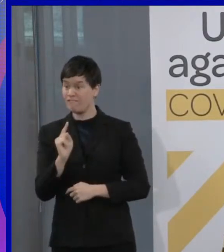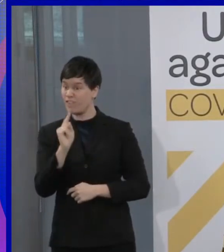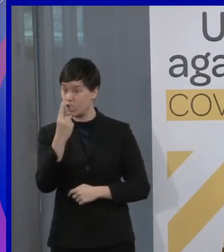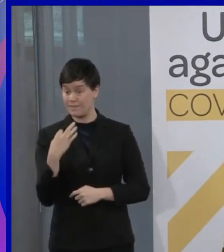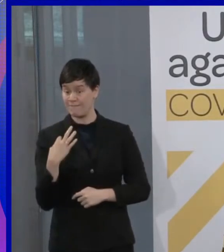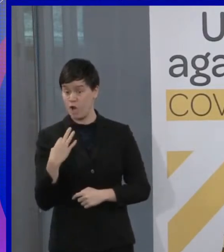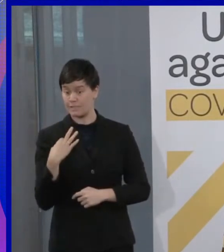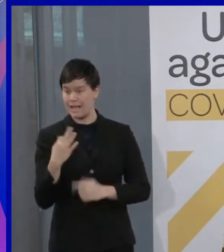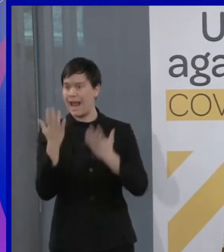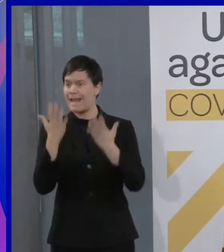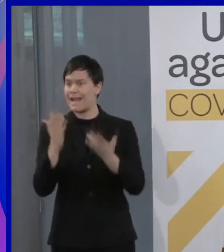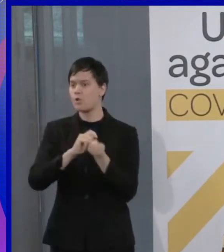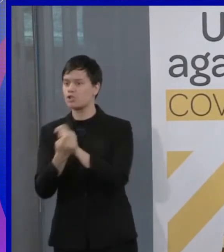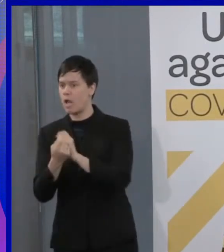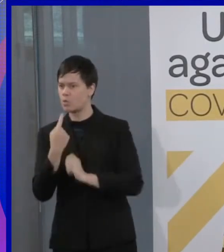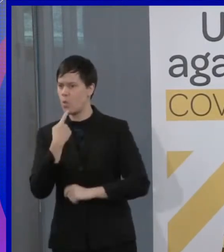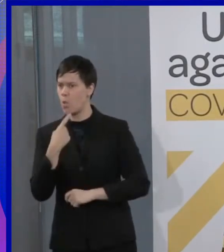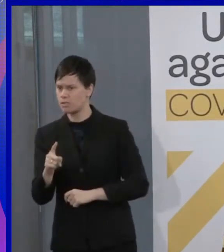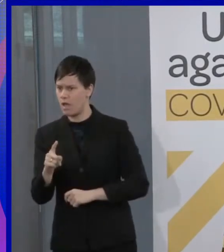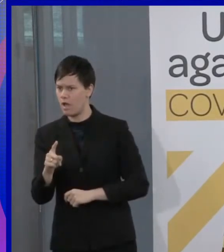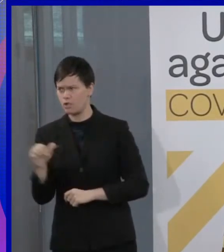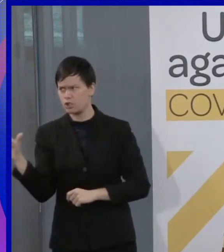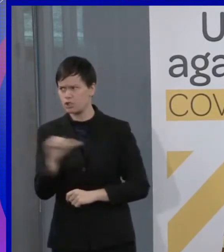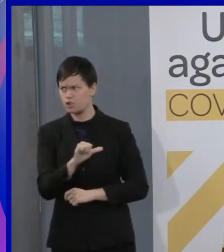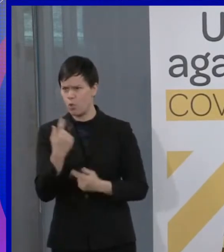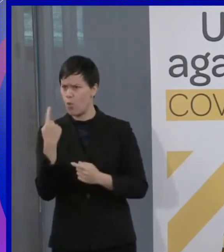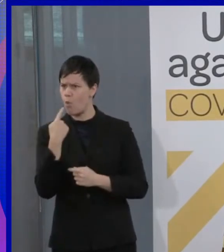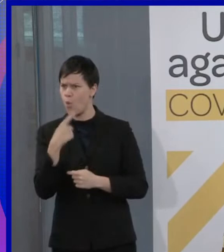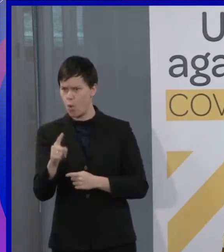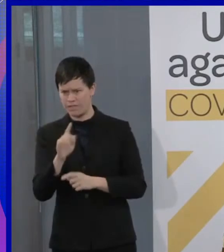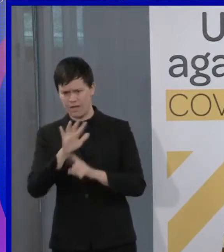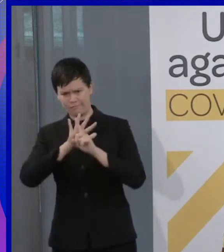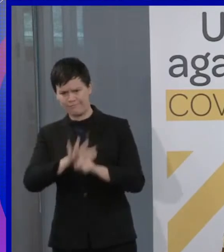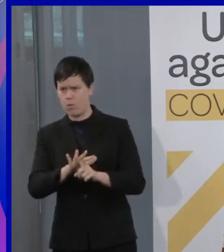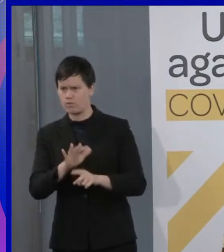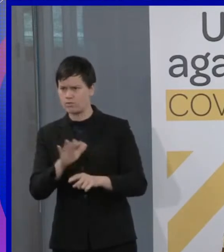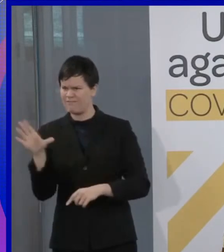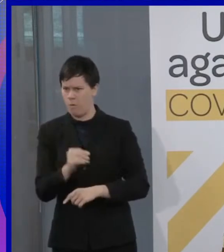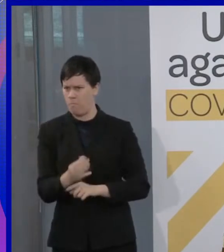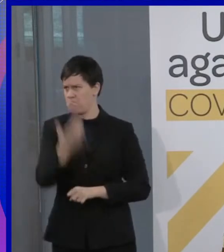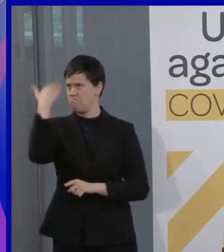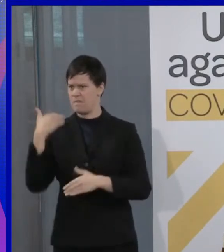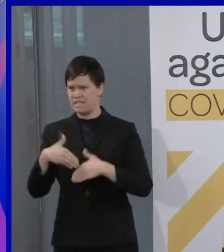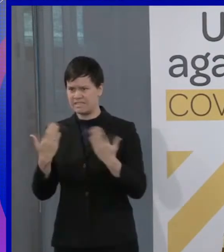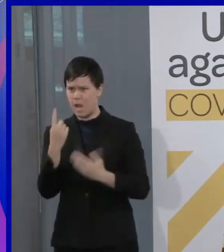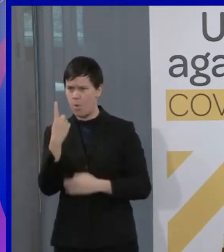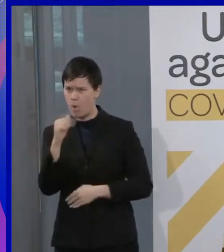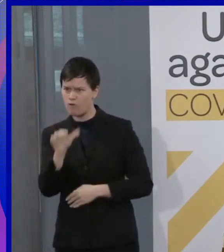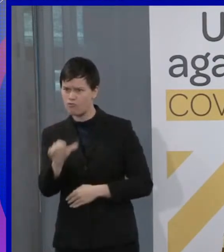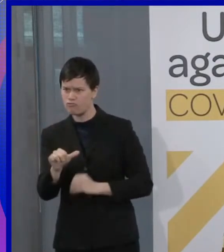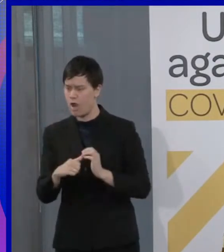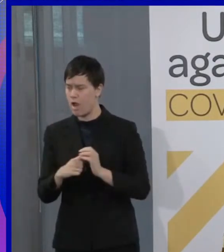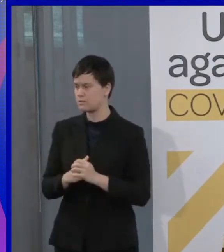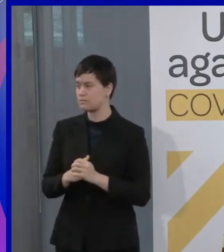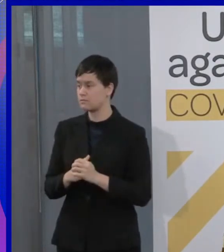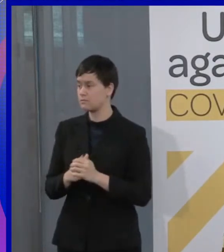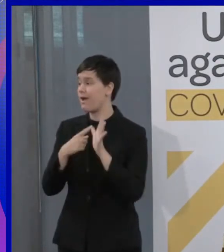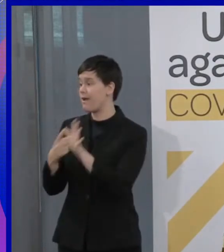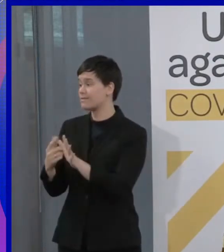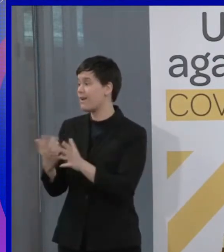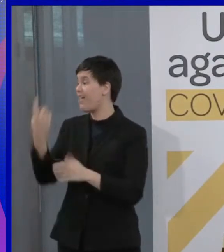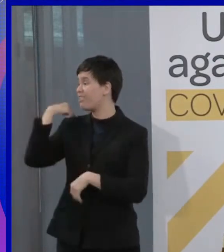the point in time, remember again, we were under alert level 1, and at that point in time, we were going through a process of scaling up the